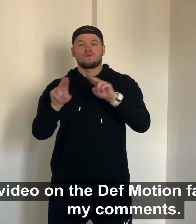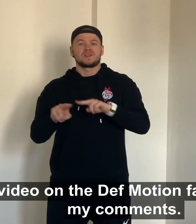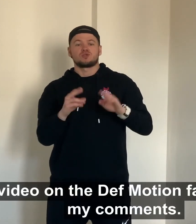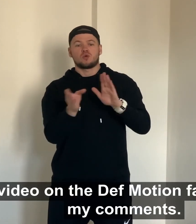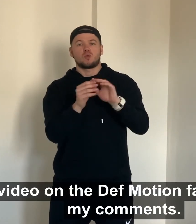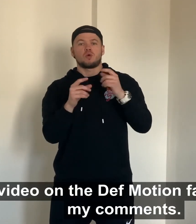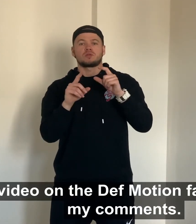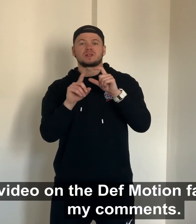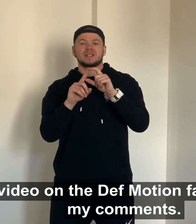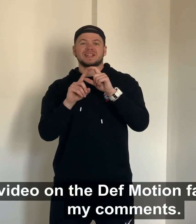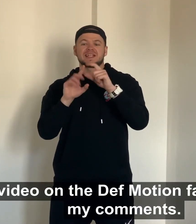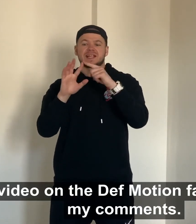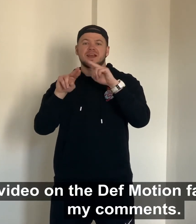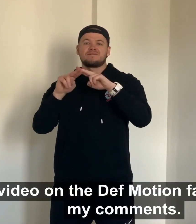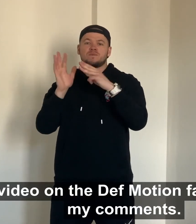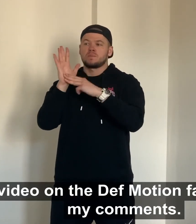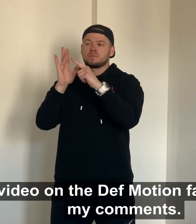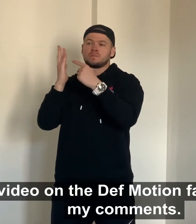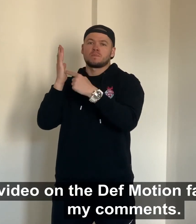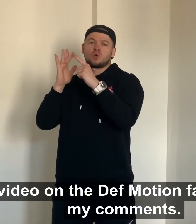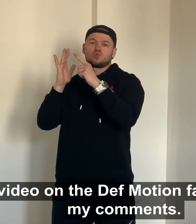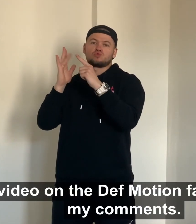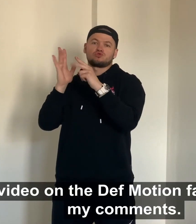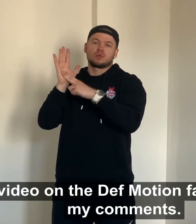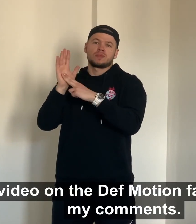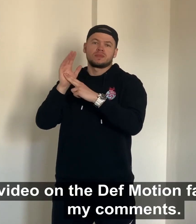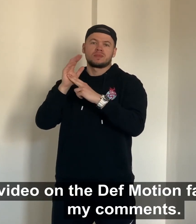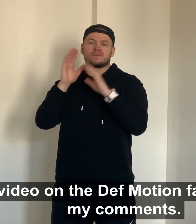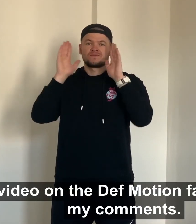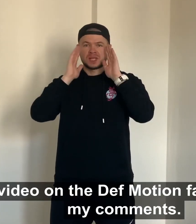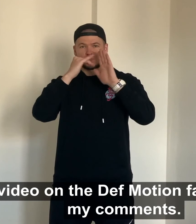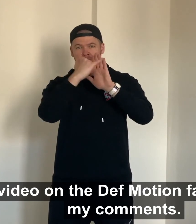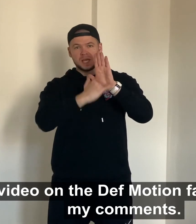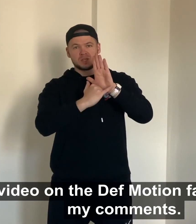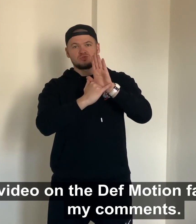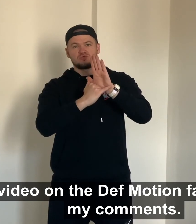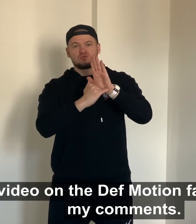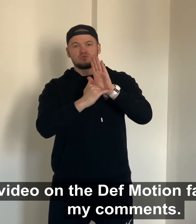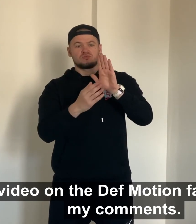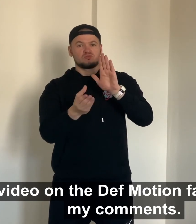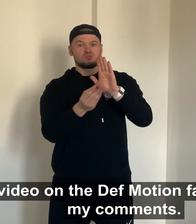Post your video on the Deaf Motion Facebook page for my comments.